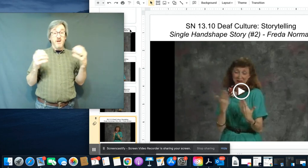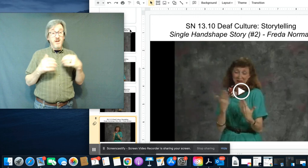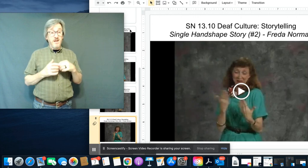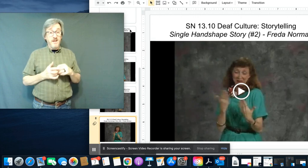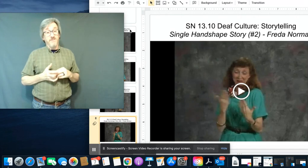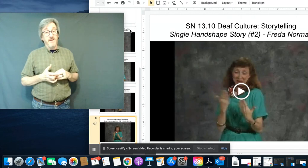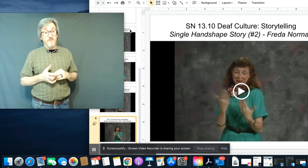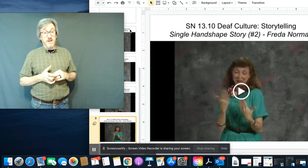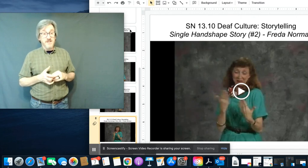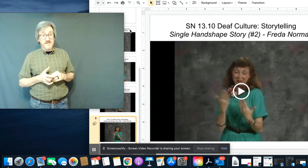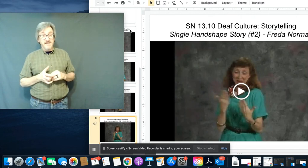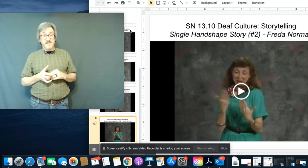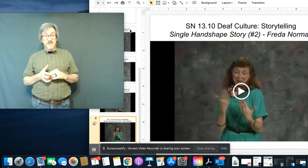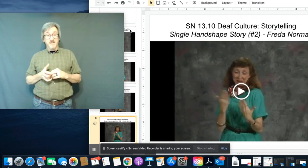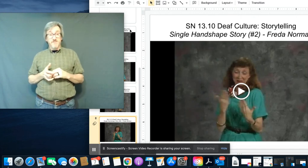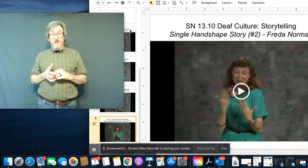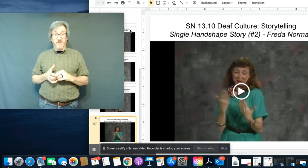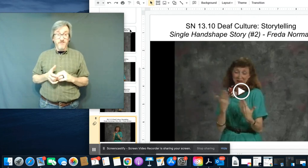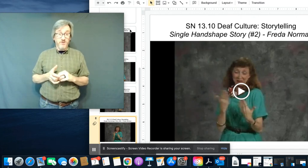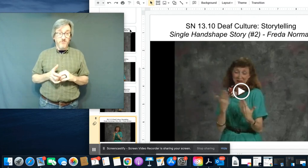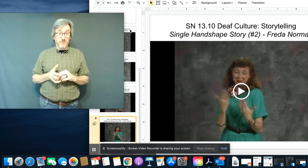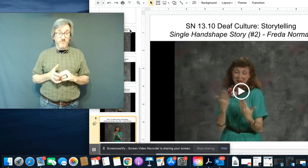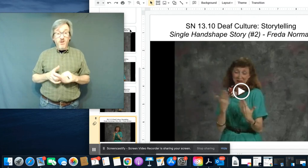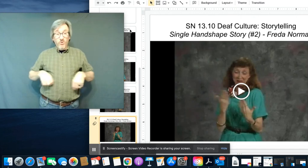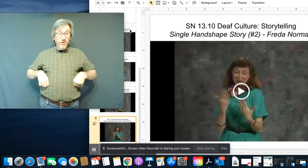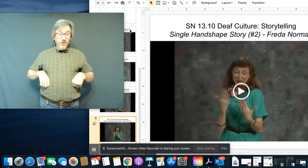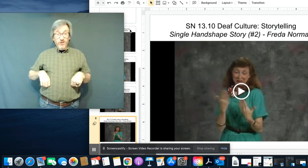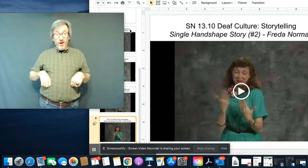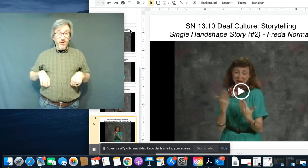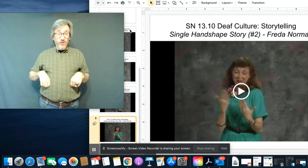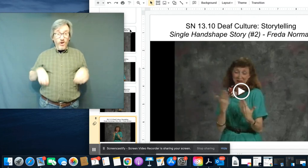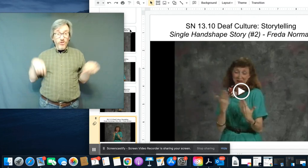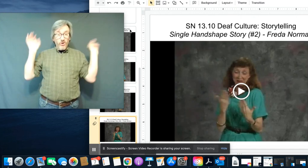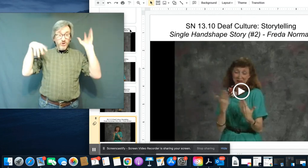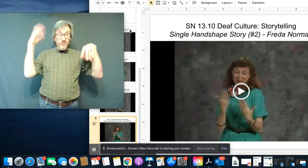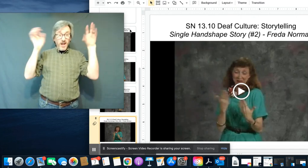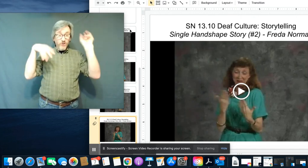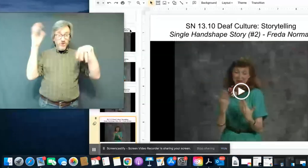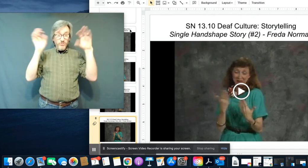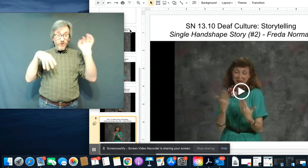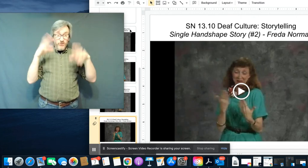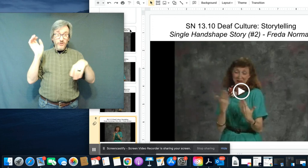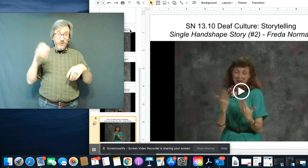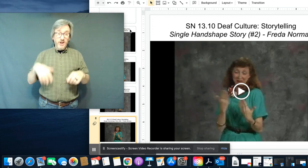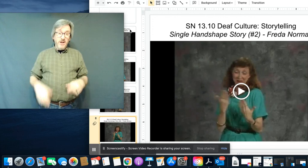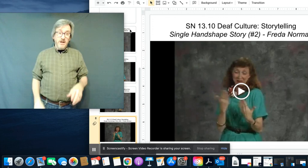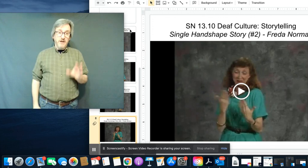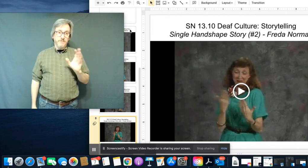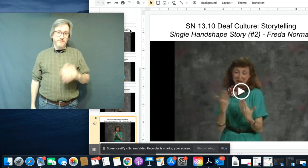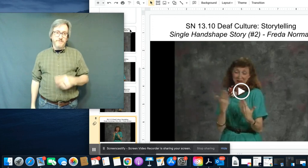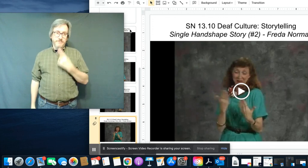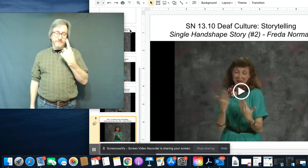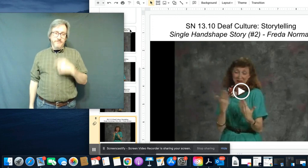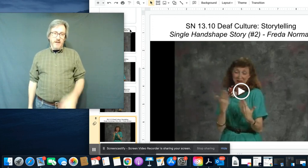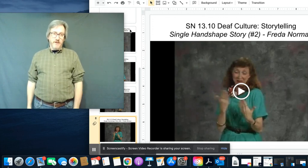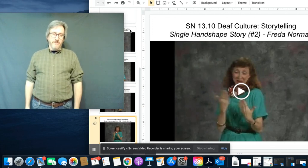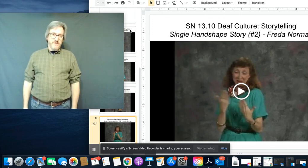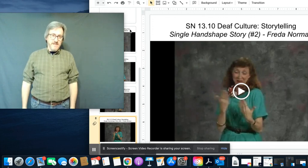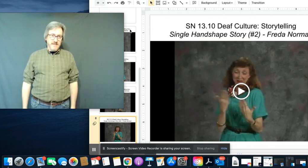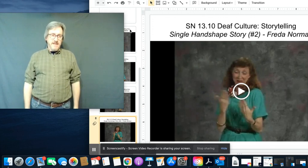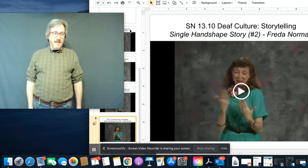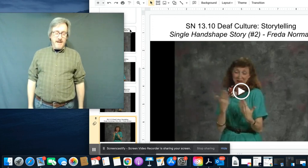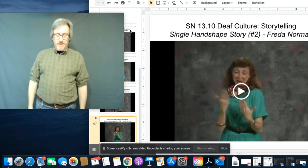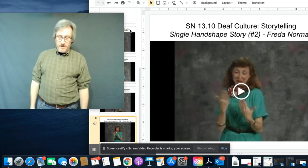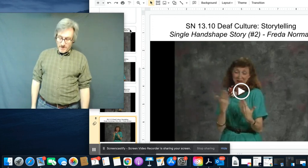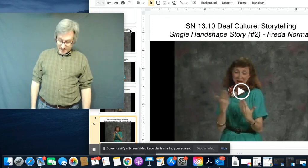home if anybody decides to make fun of you for, where'd you get ASL? What's language about this? I've